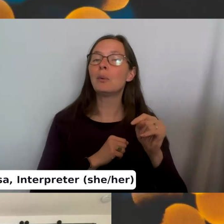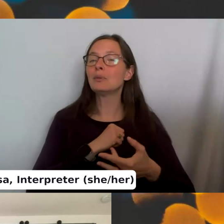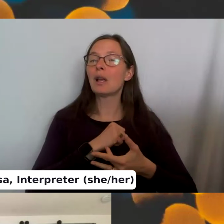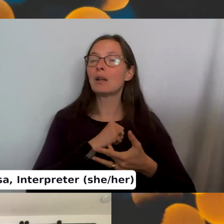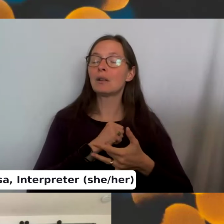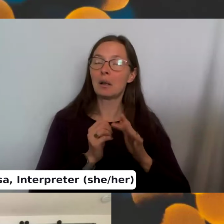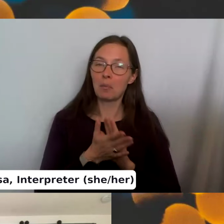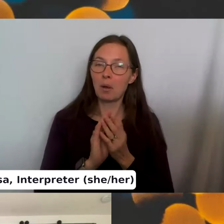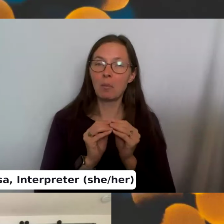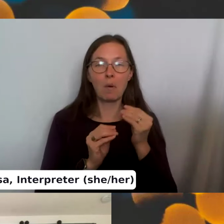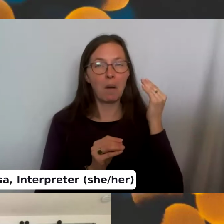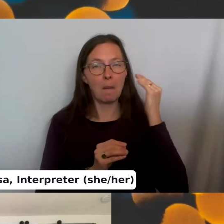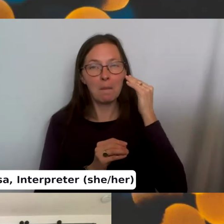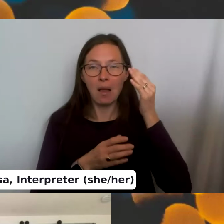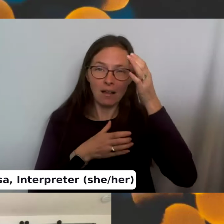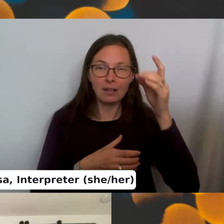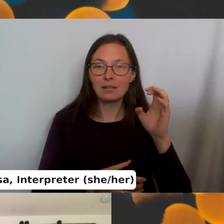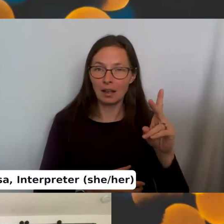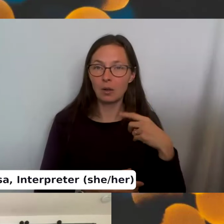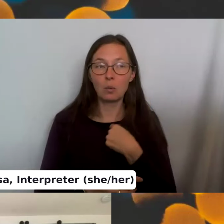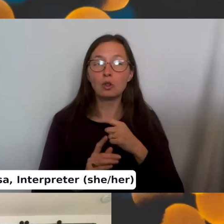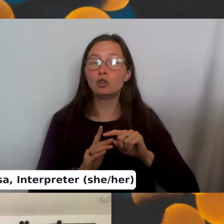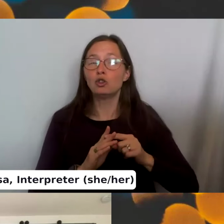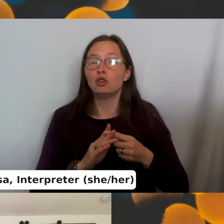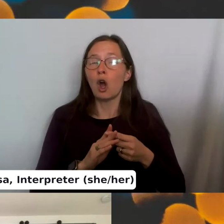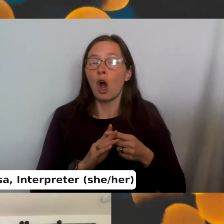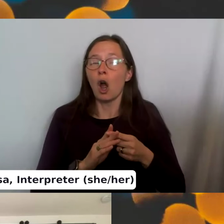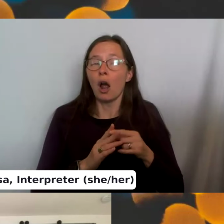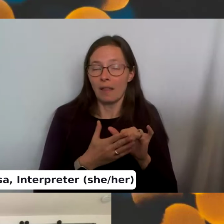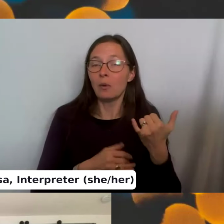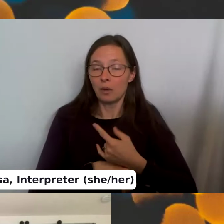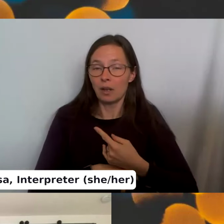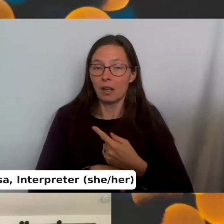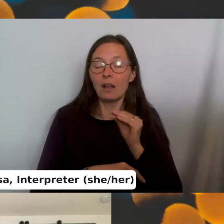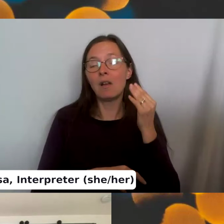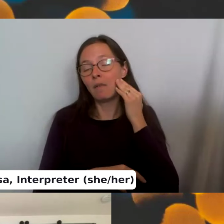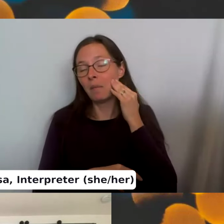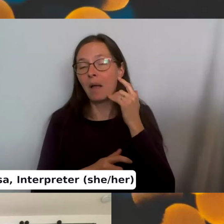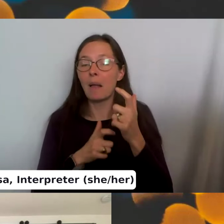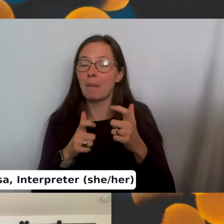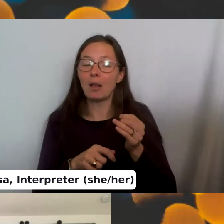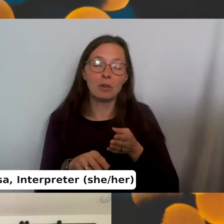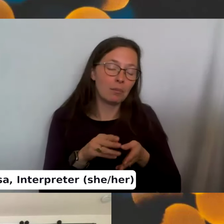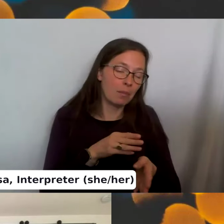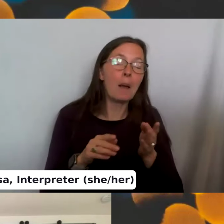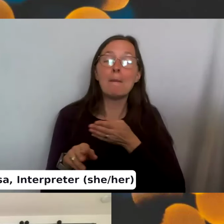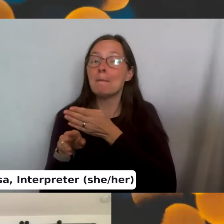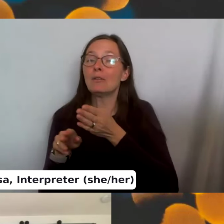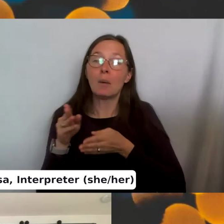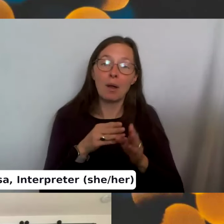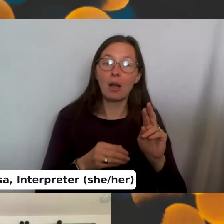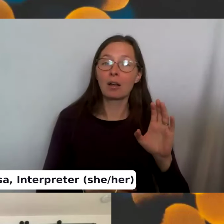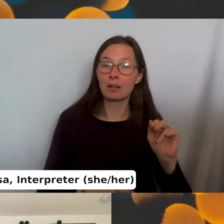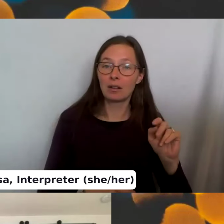more familiar with the deck. We started to hint at that today, getting familiar with the major and minor arcana and what the, maybe a couple of